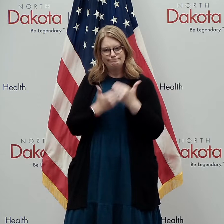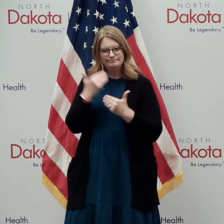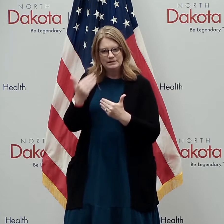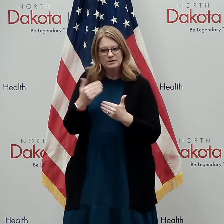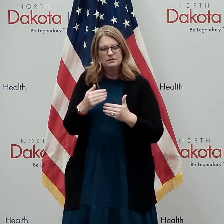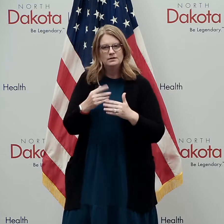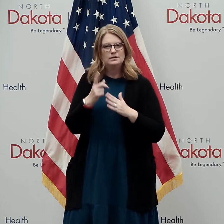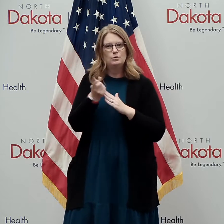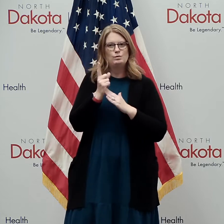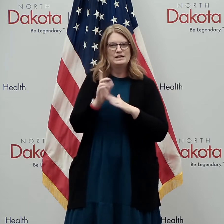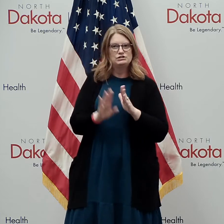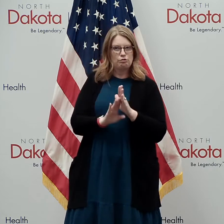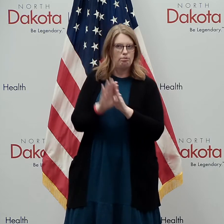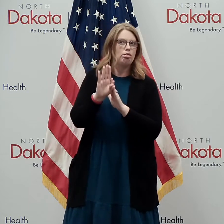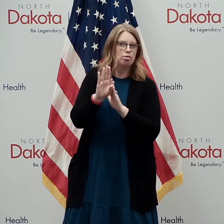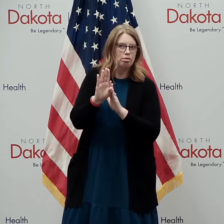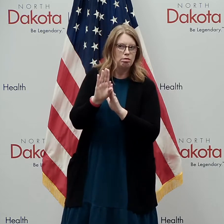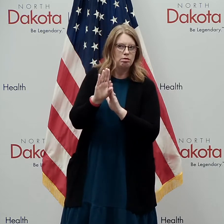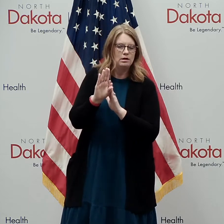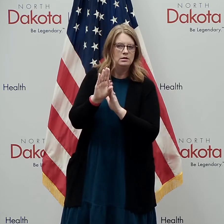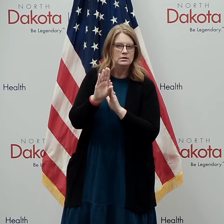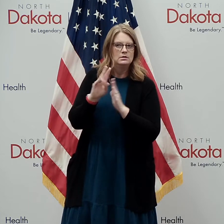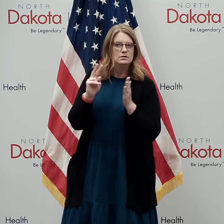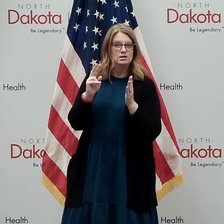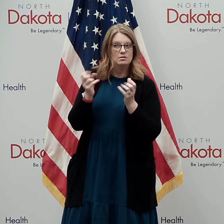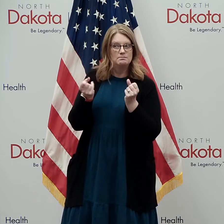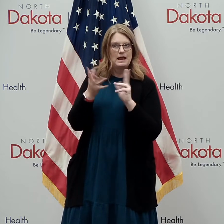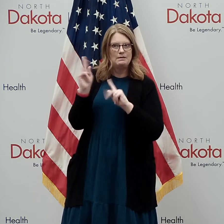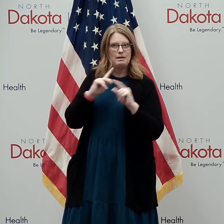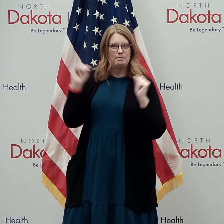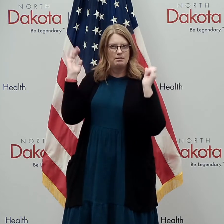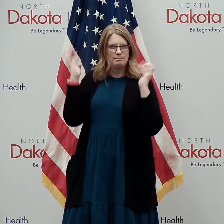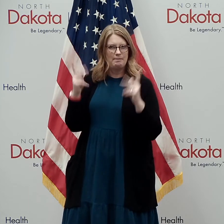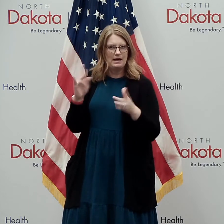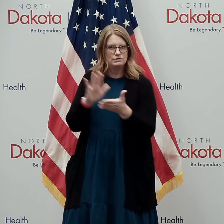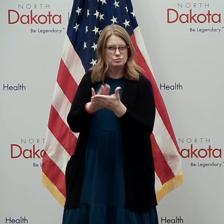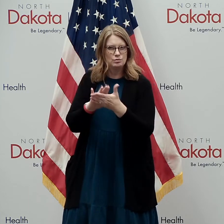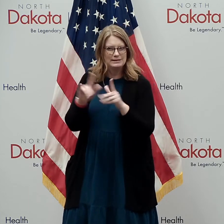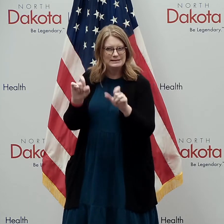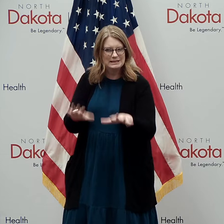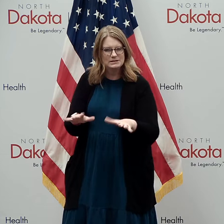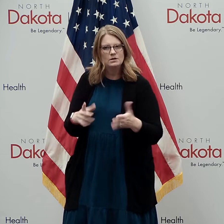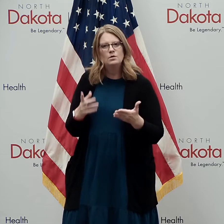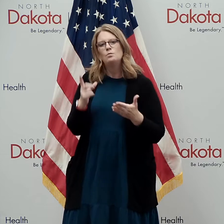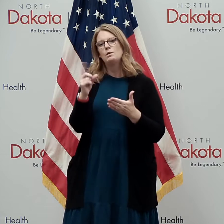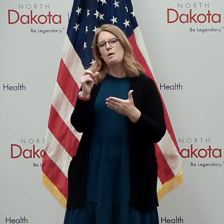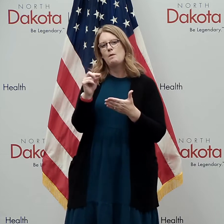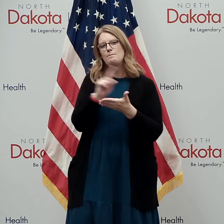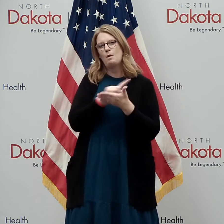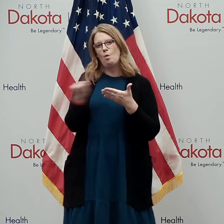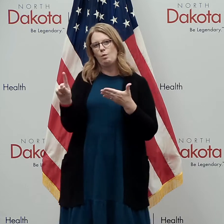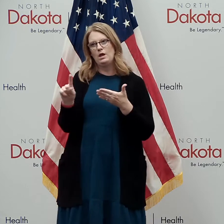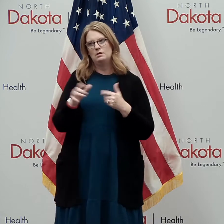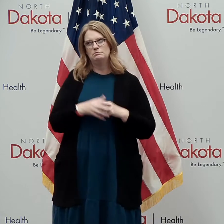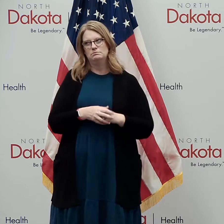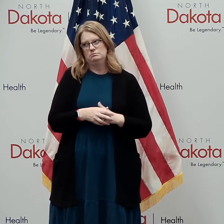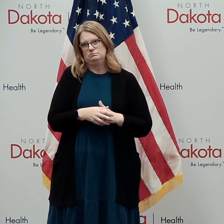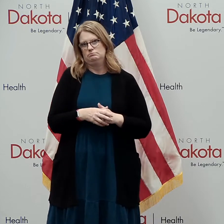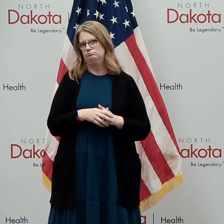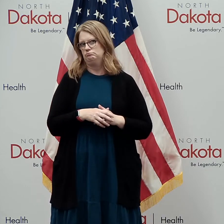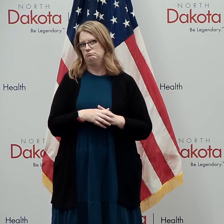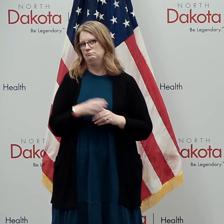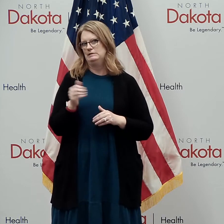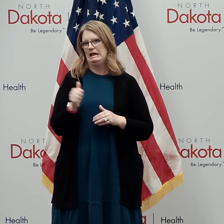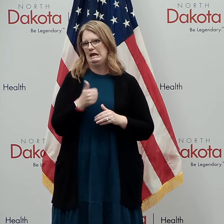initial surge, if you will, of back to school testing. So we want to take another week, take a look at it, but I wouldn't say that anything's really